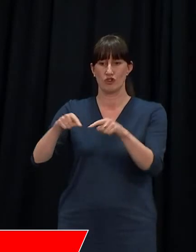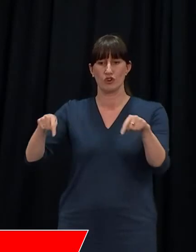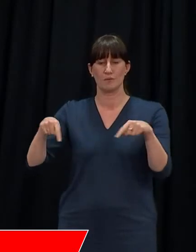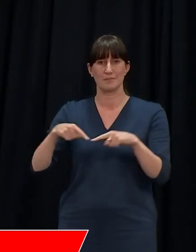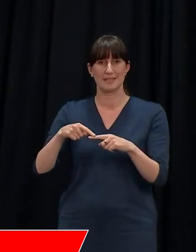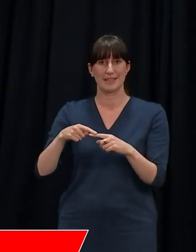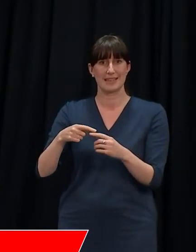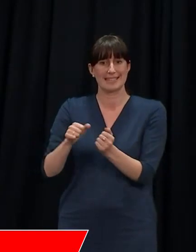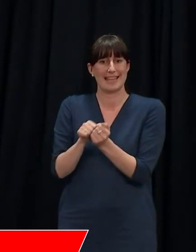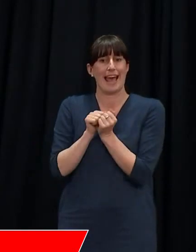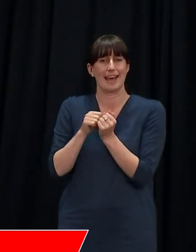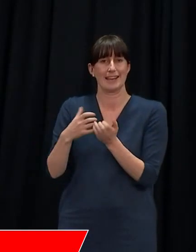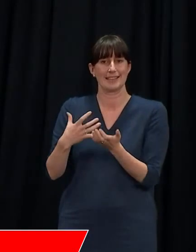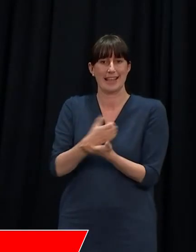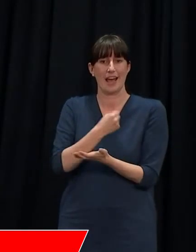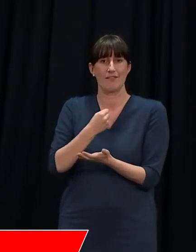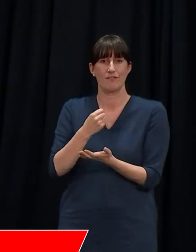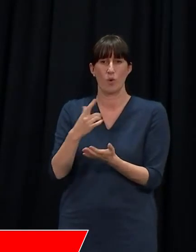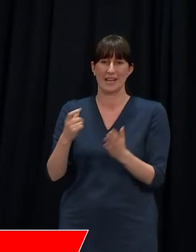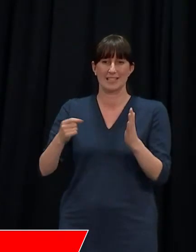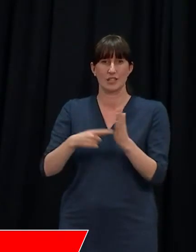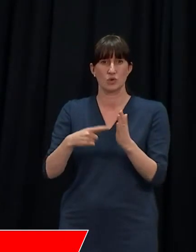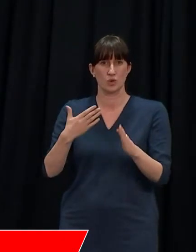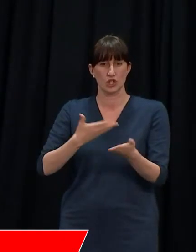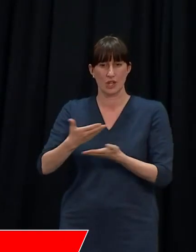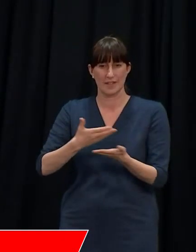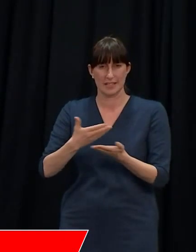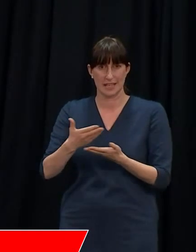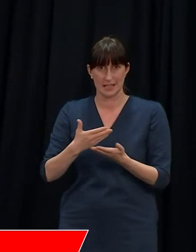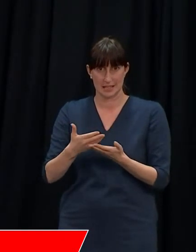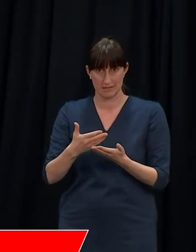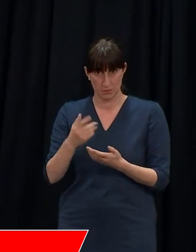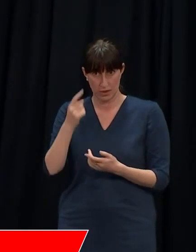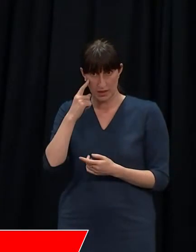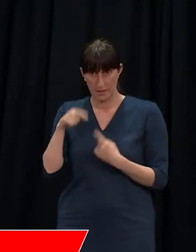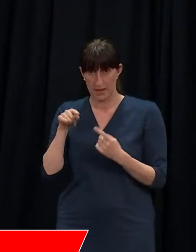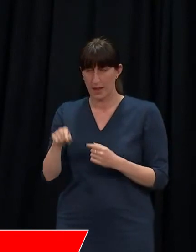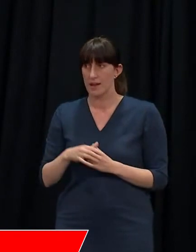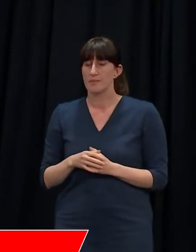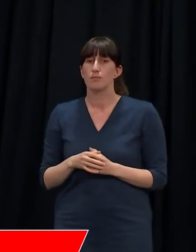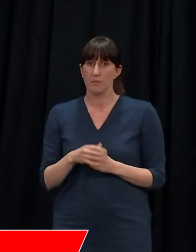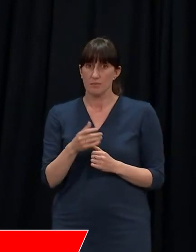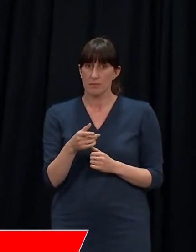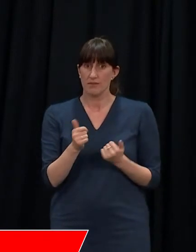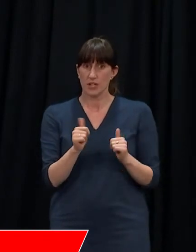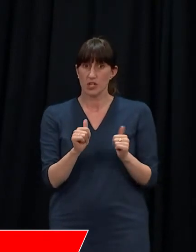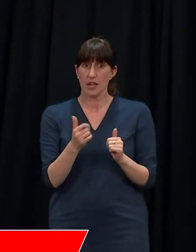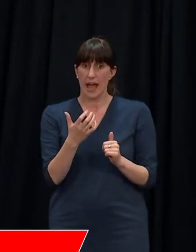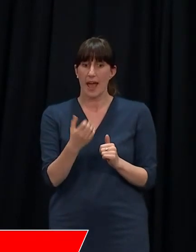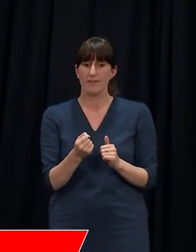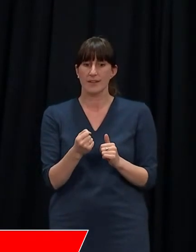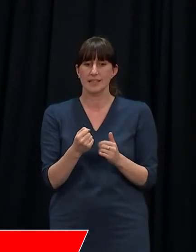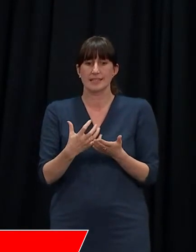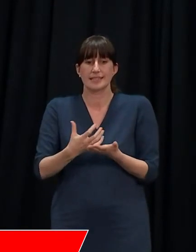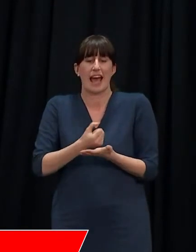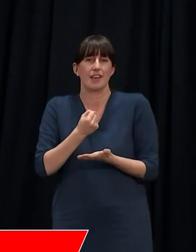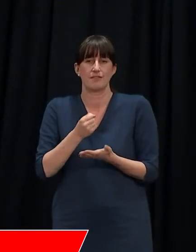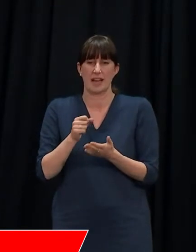set aside for essential workers, I should say for a limited number of essential workers in particular